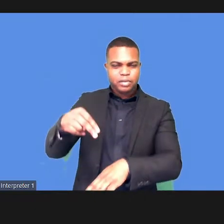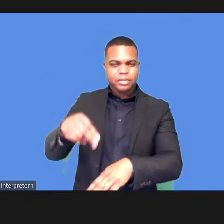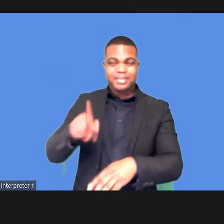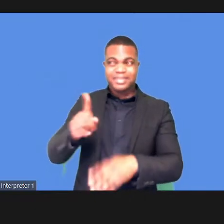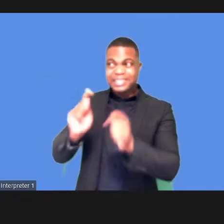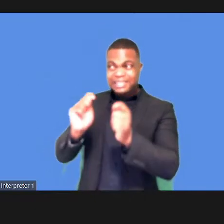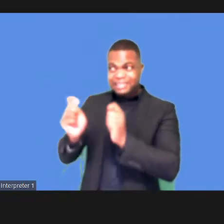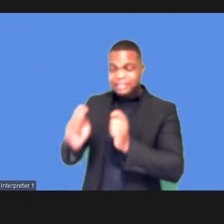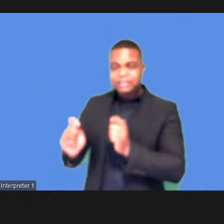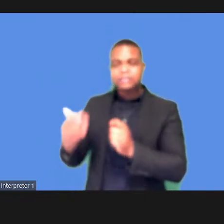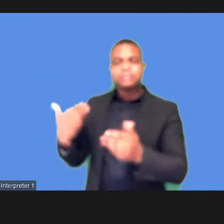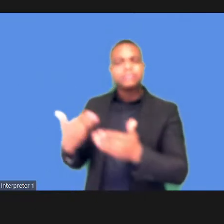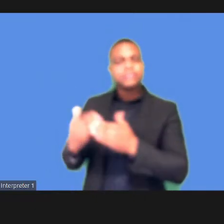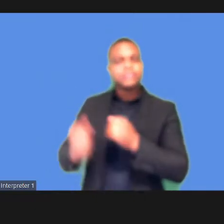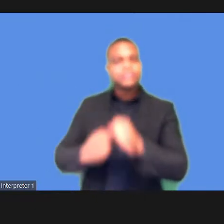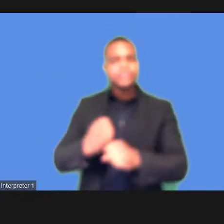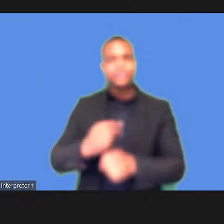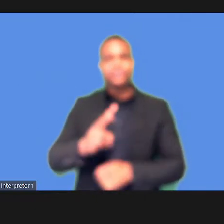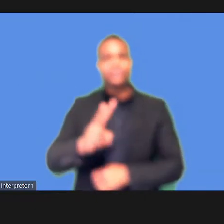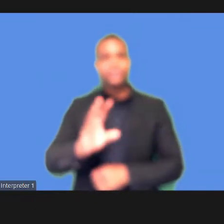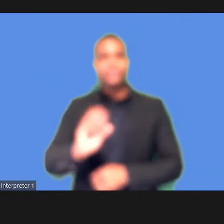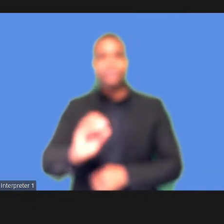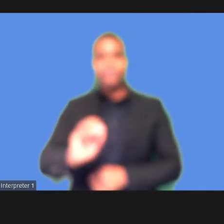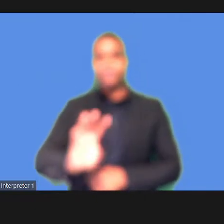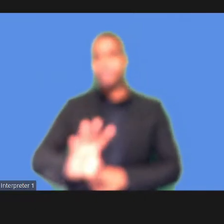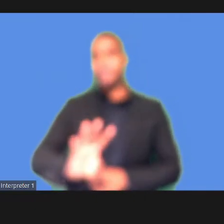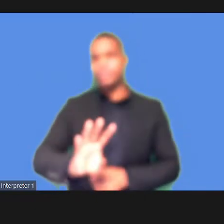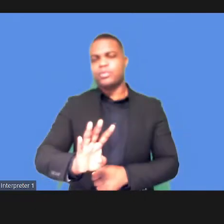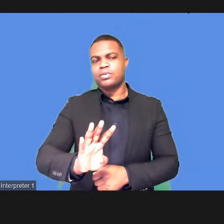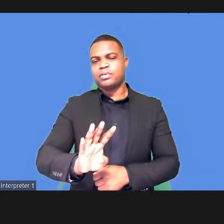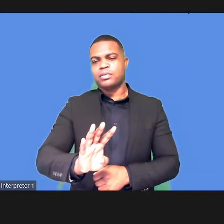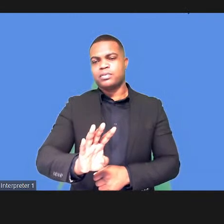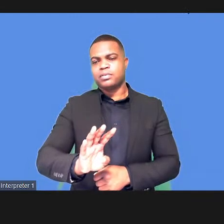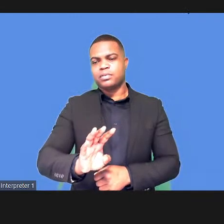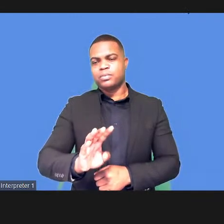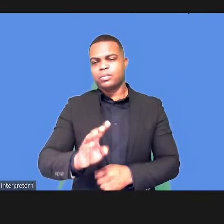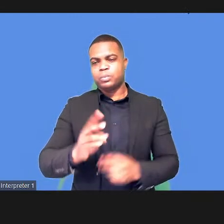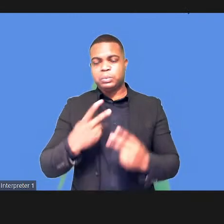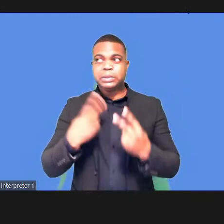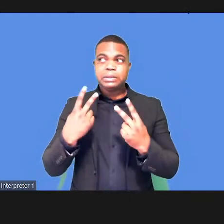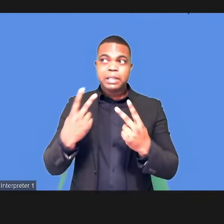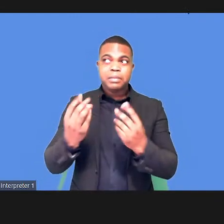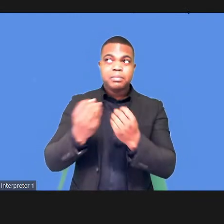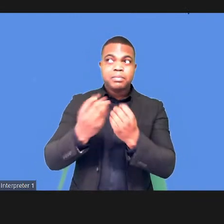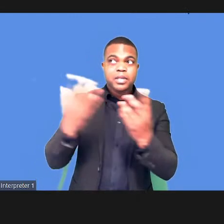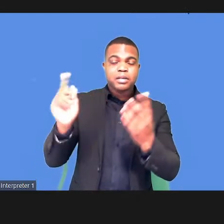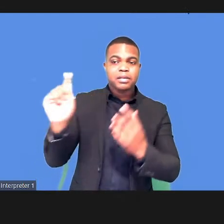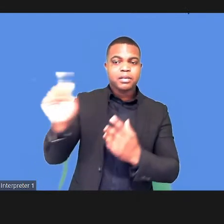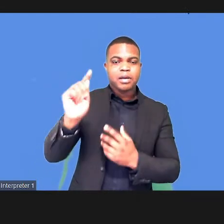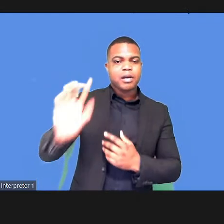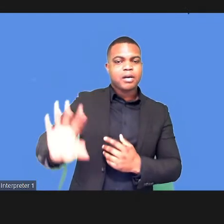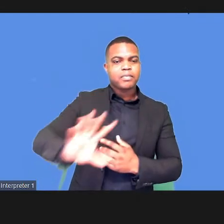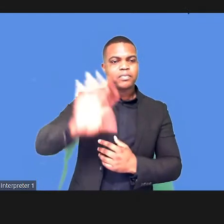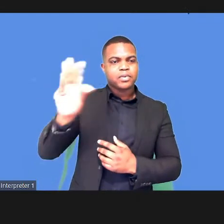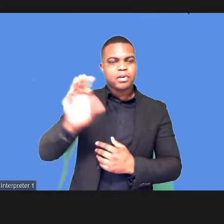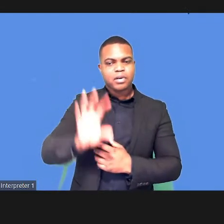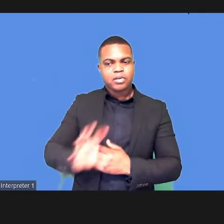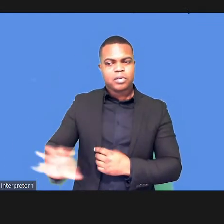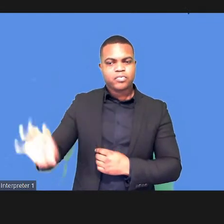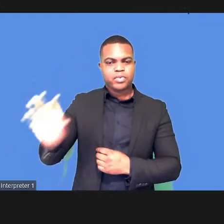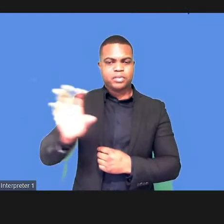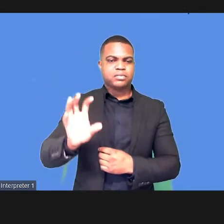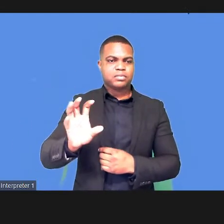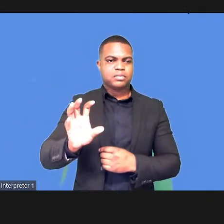are low when it comes to statistical capacities because we still have many